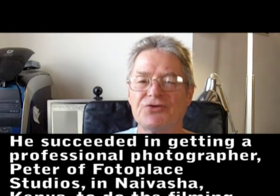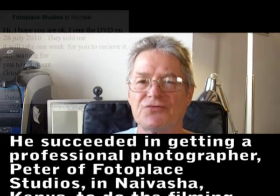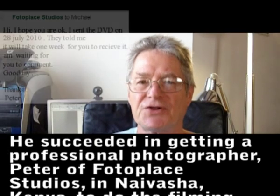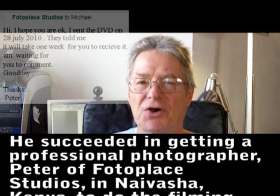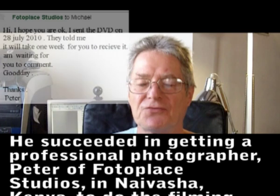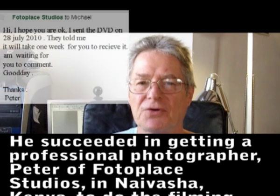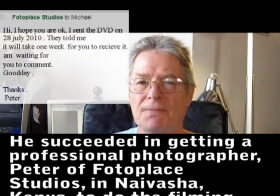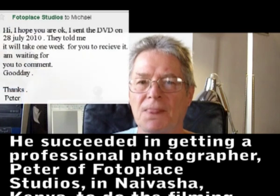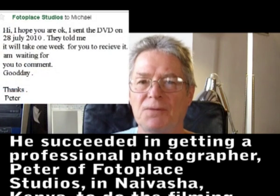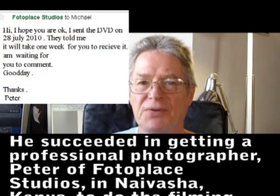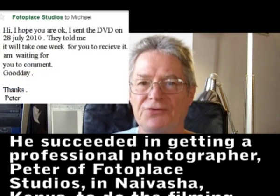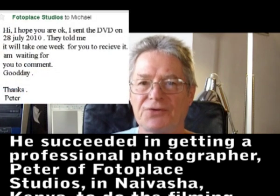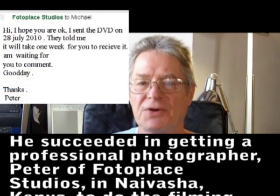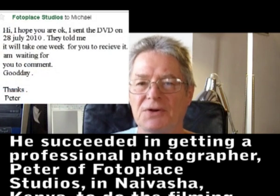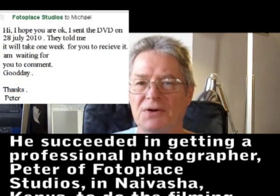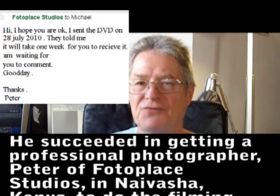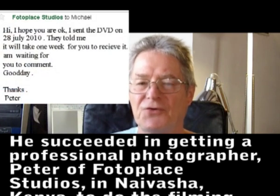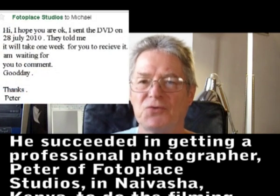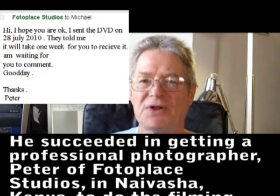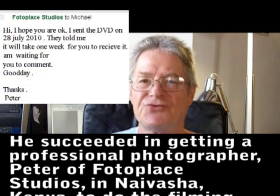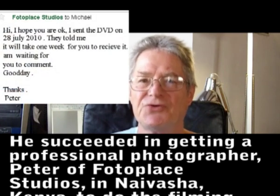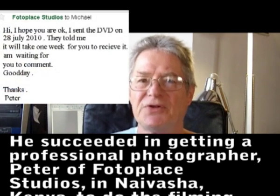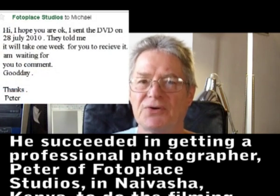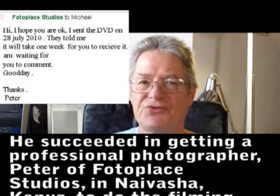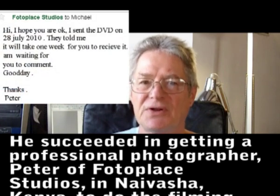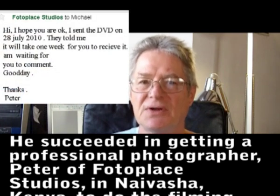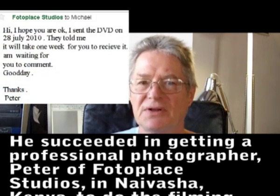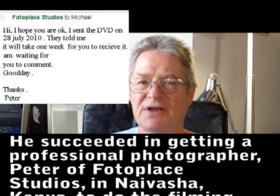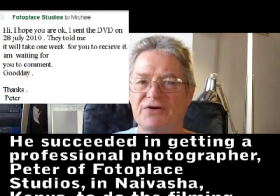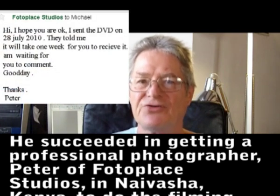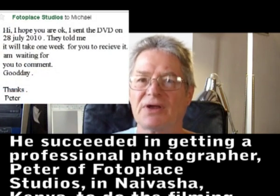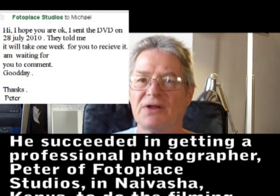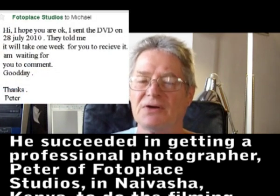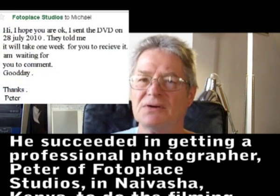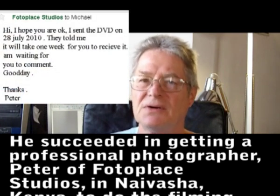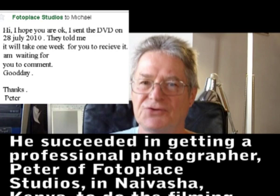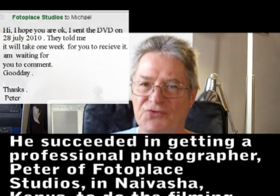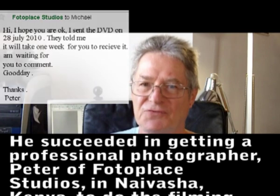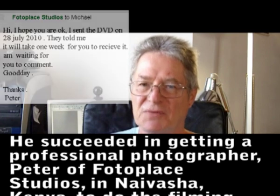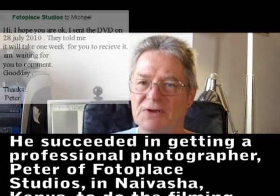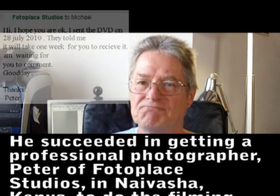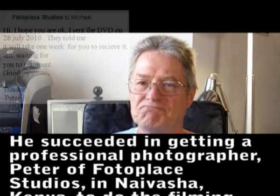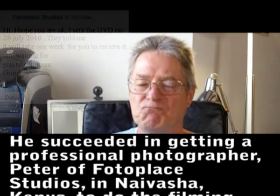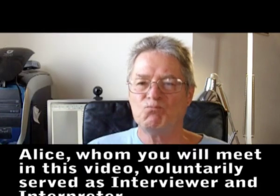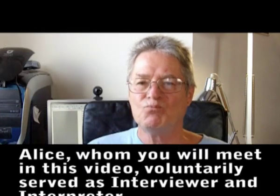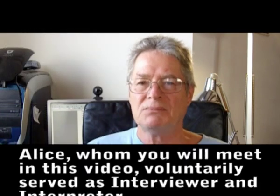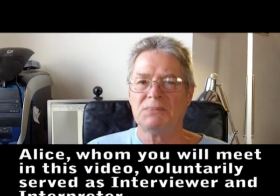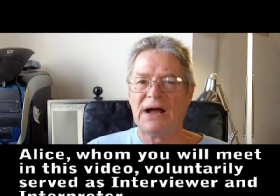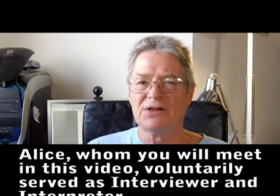professional photographer, Peter, of Photoplace Studios in Naivasha, Kenya, to do the filming.